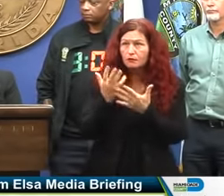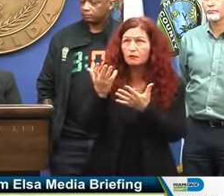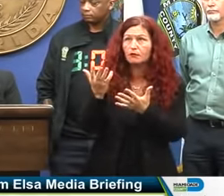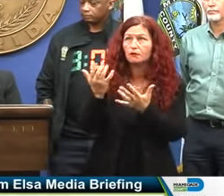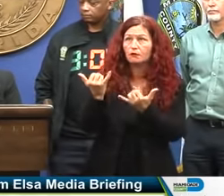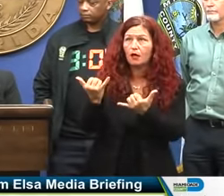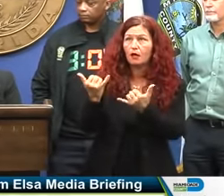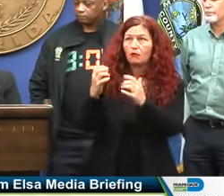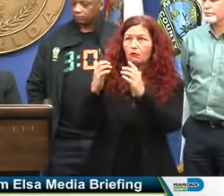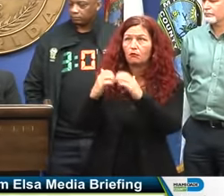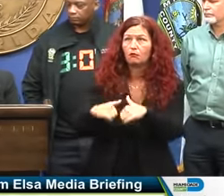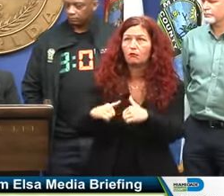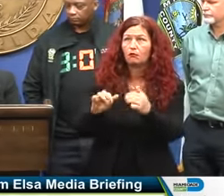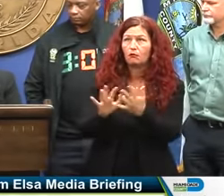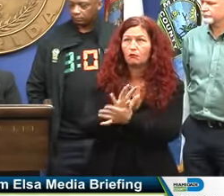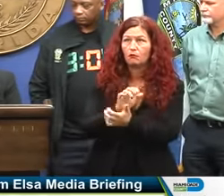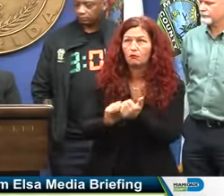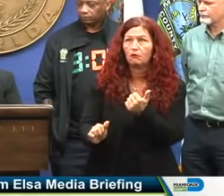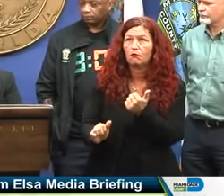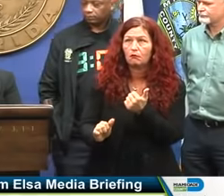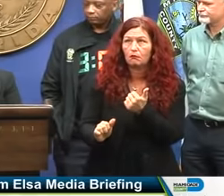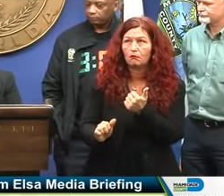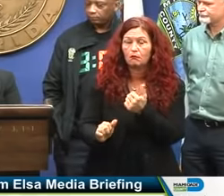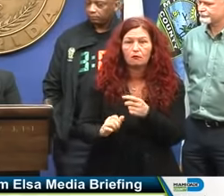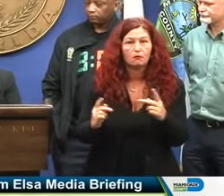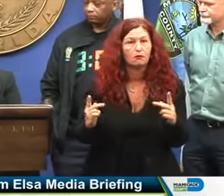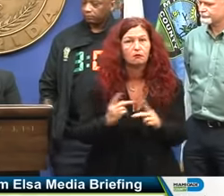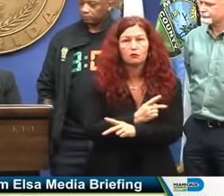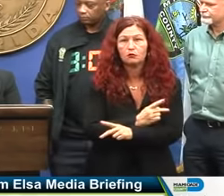who have had this tragedy.